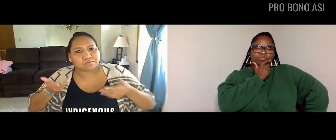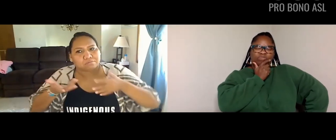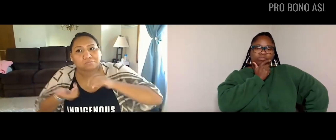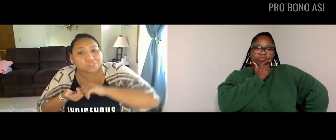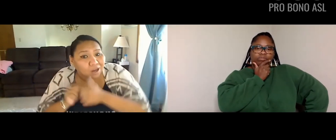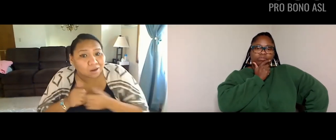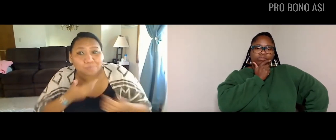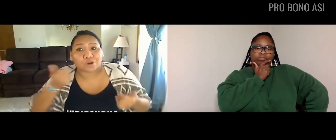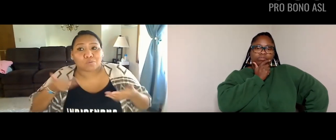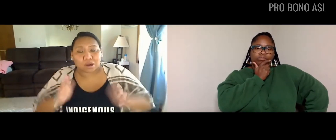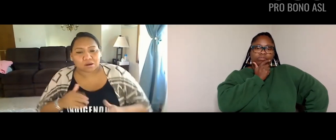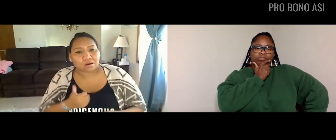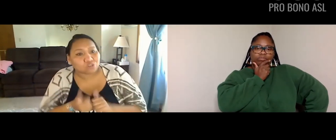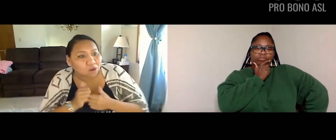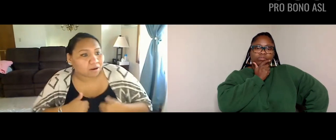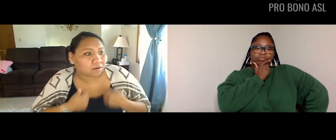to take care of her.